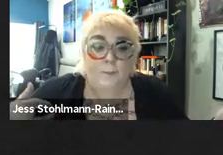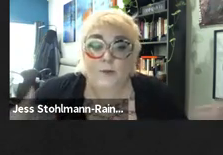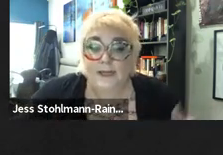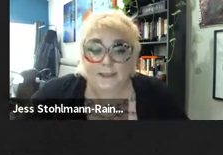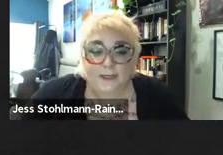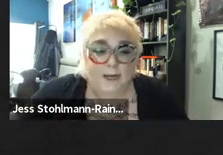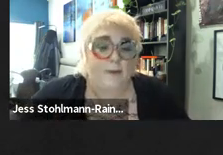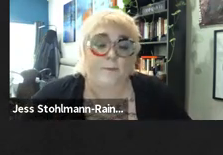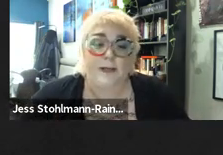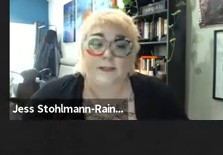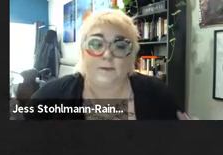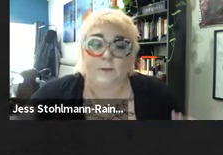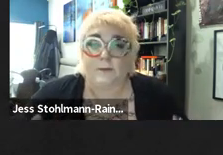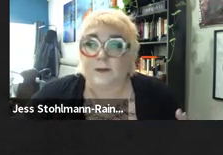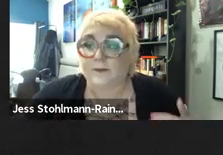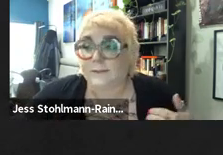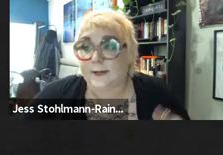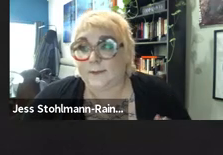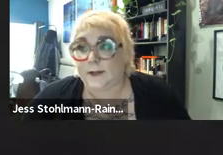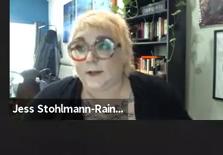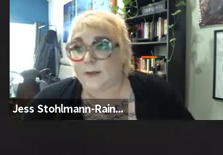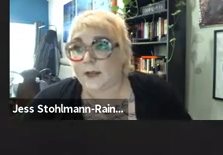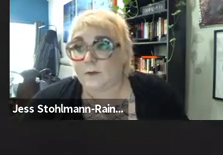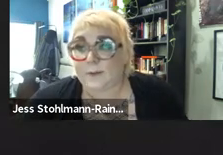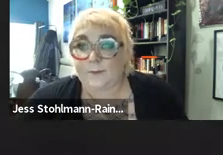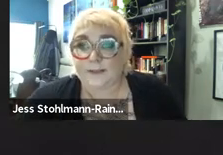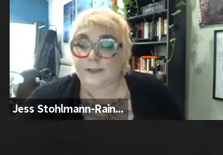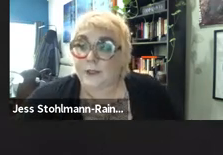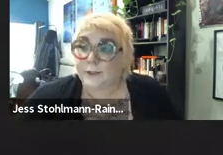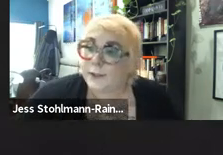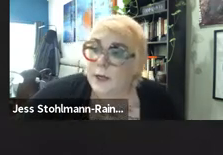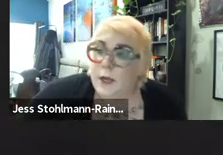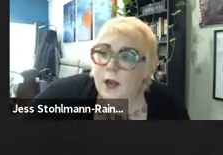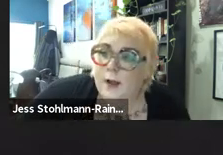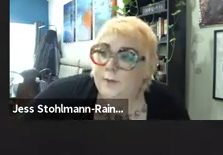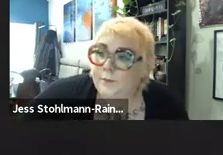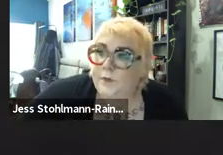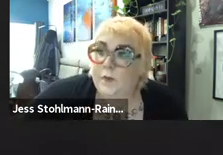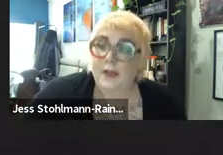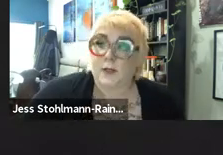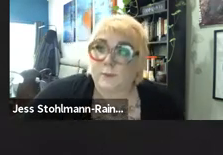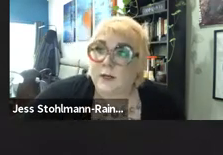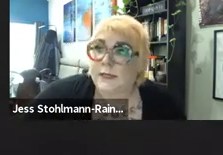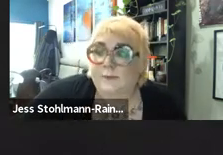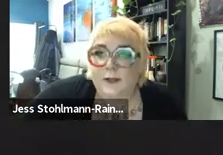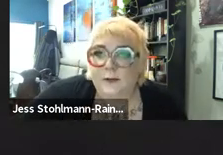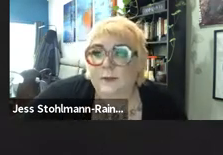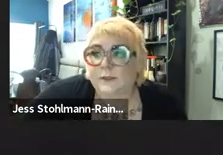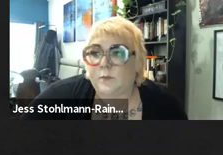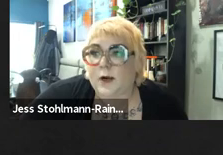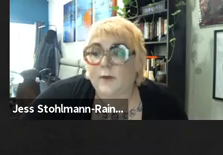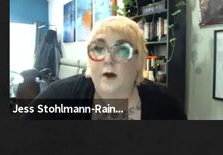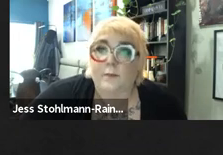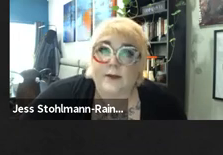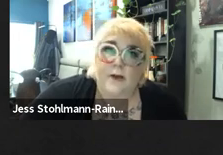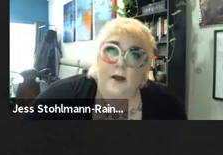we designated places for people with lived experience to be on the committee that were paid positions um so that looked really different and there was